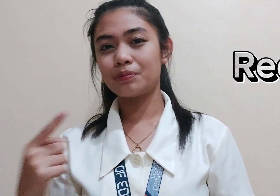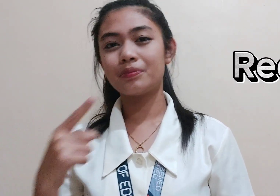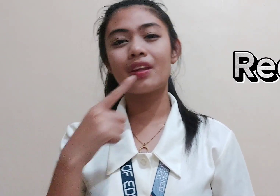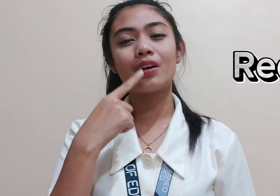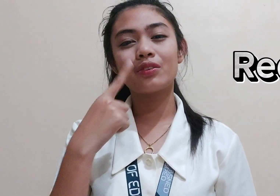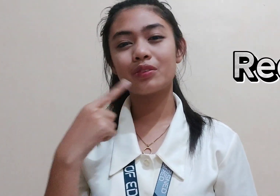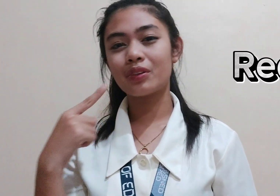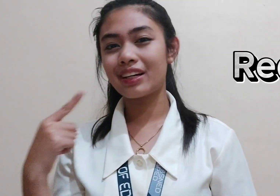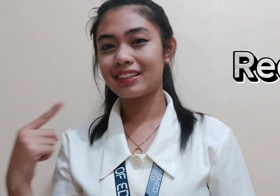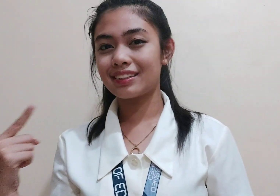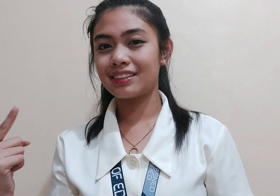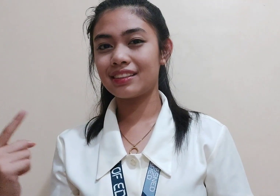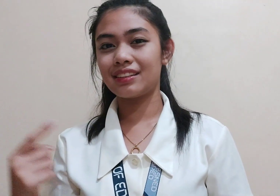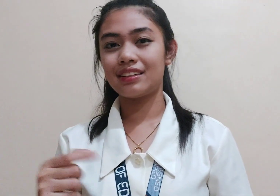Red, red.